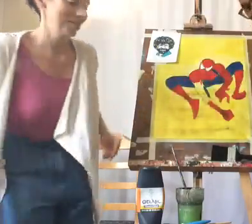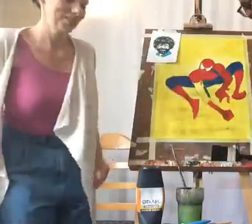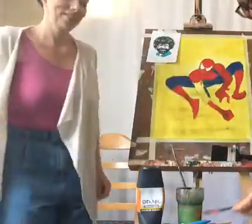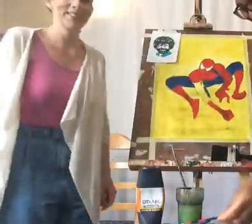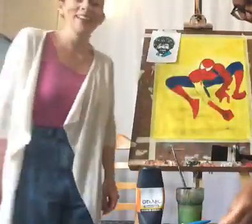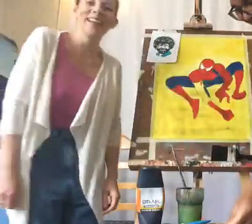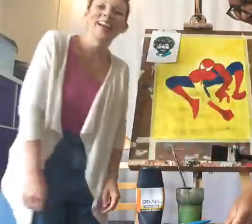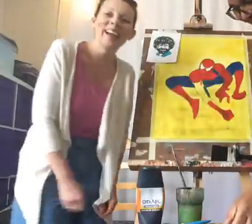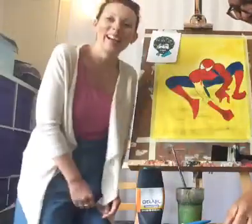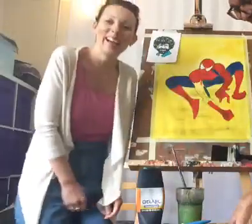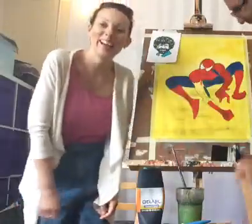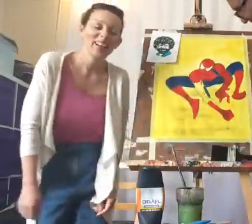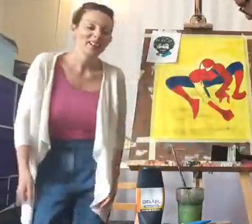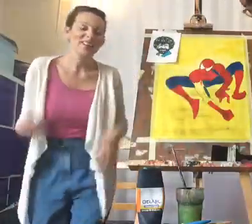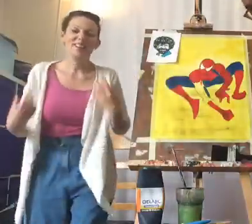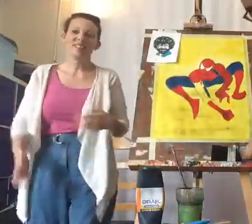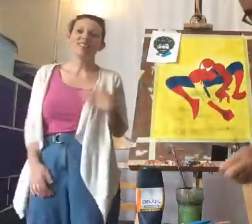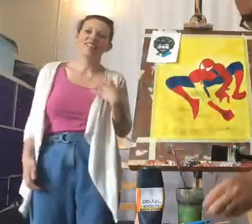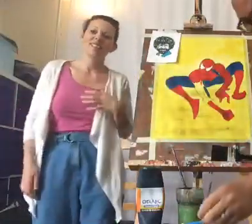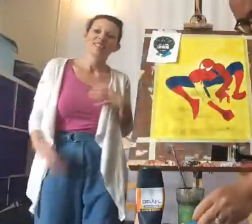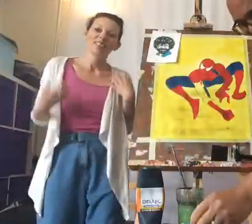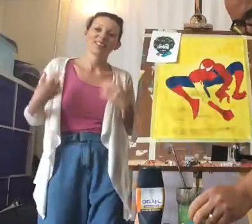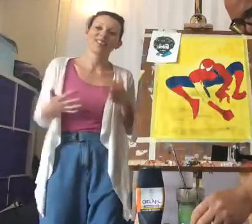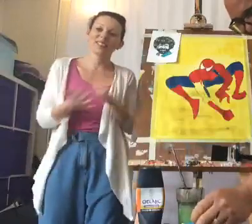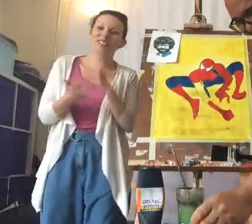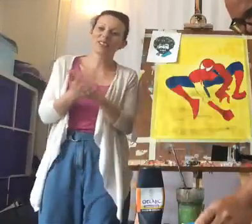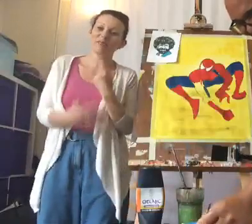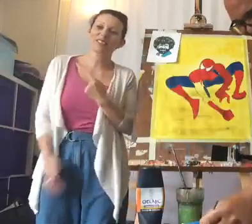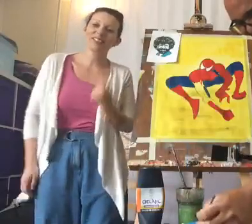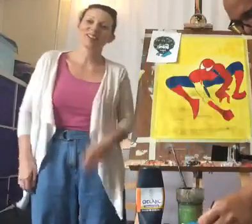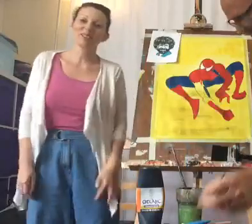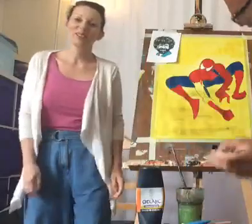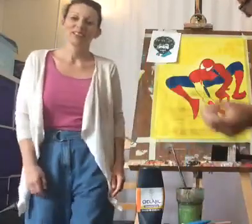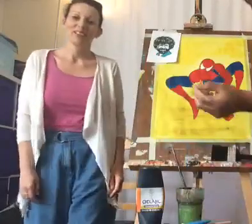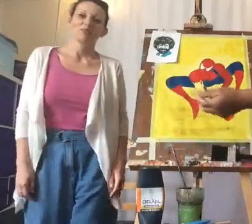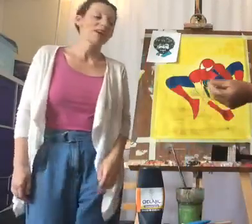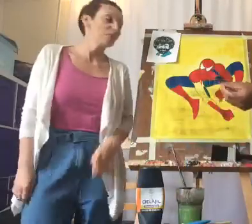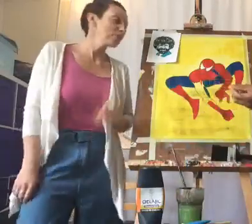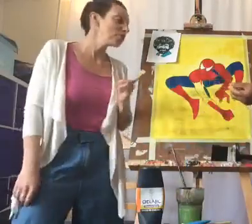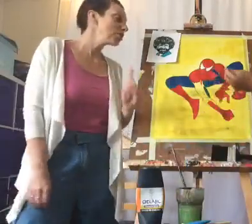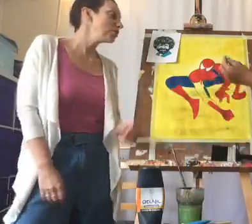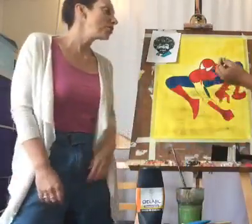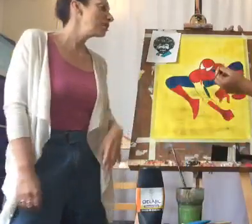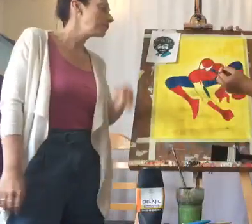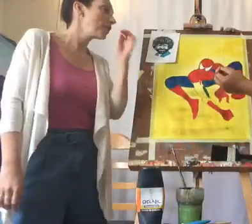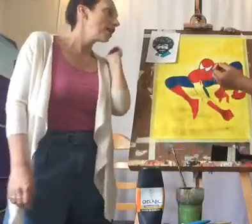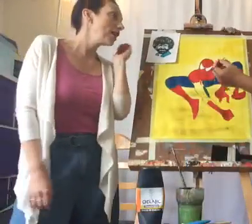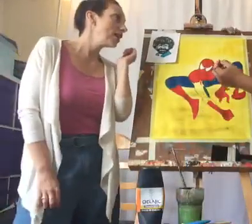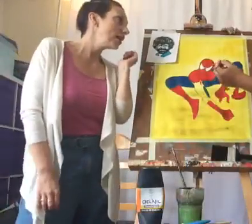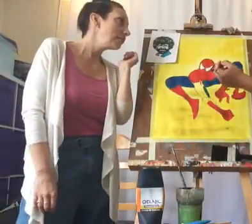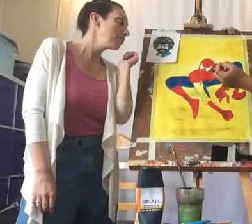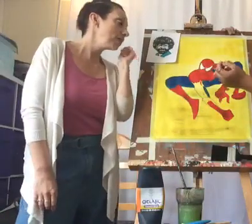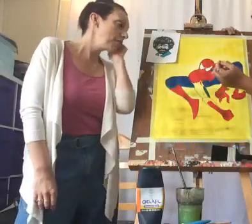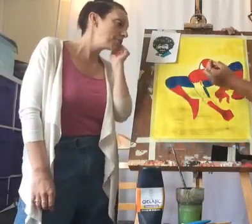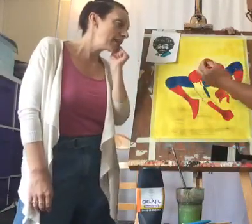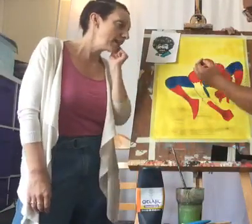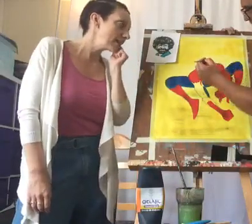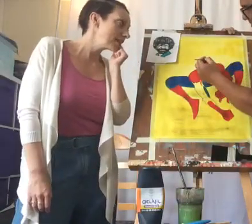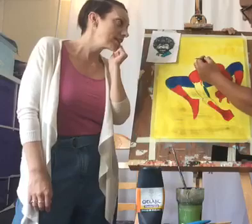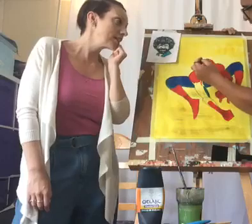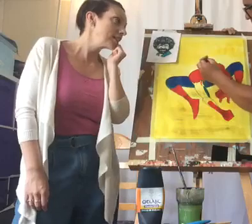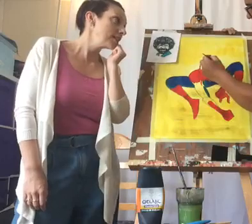Could you just sign for me? Forget that bit. Oh, I was enjoying myself. Just sign for Right, that. what have you got to do, sorry? Bit